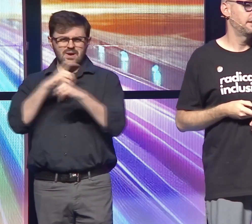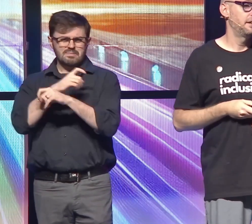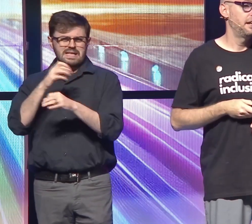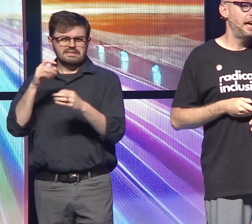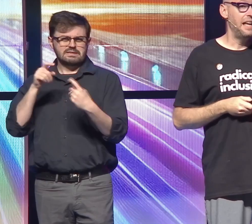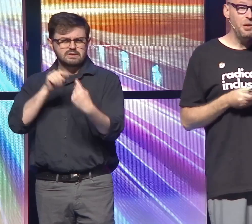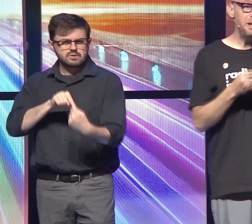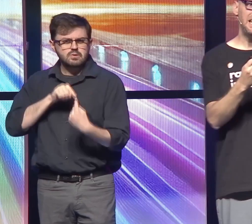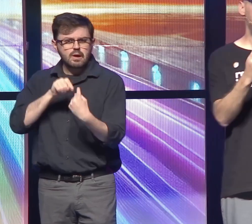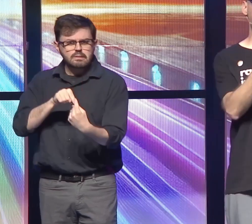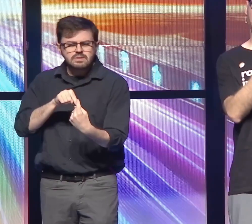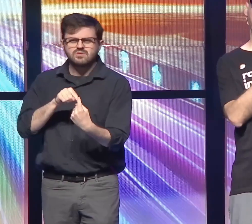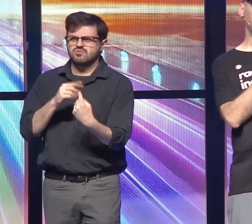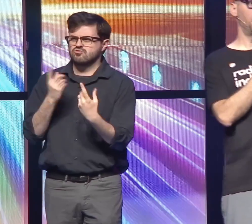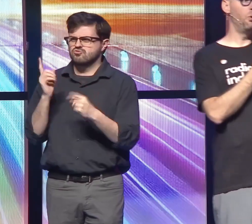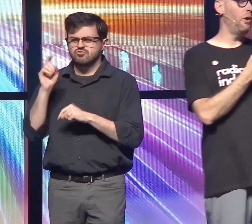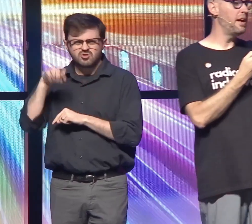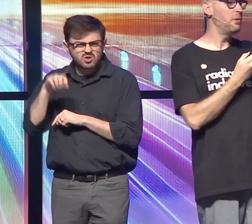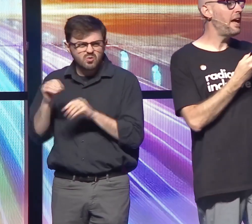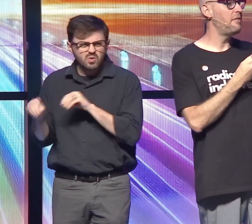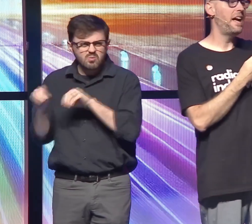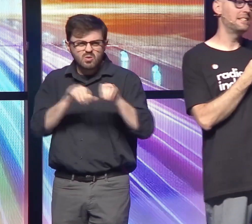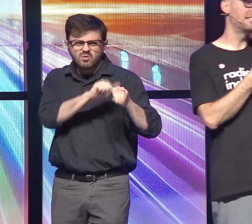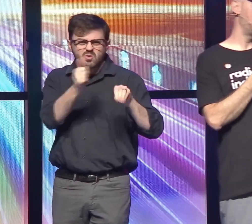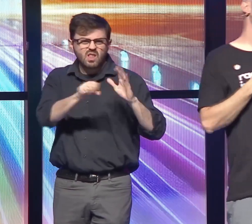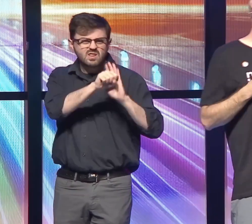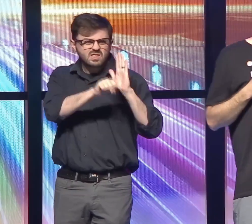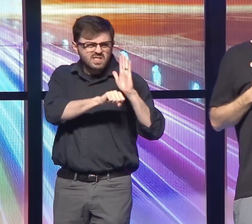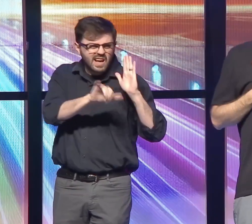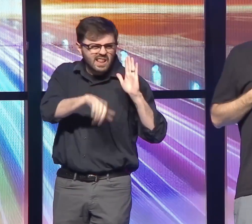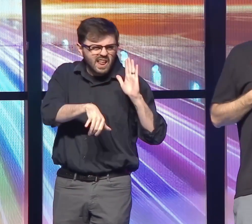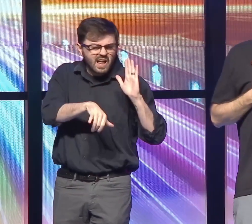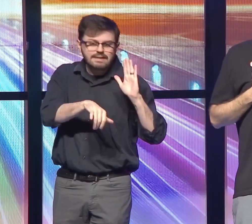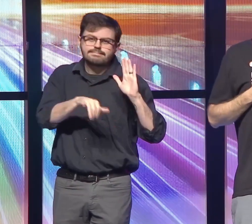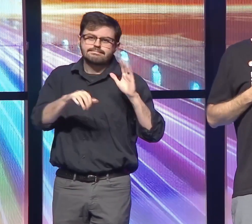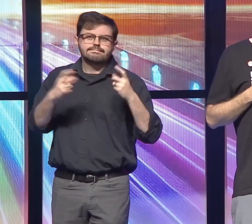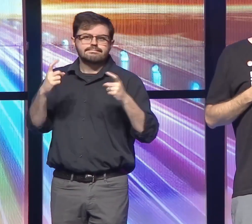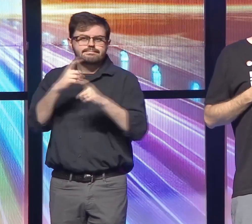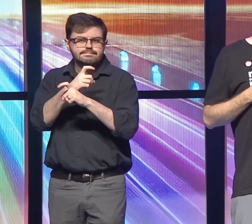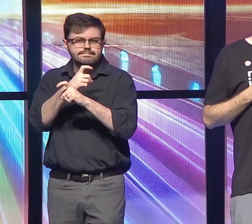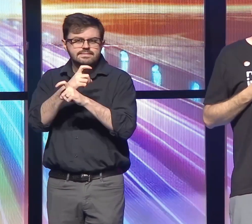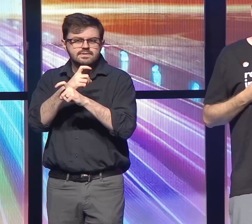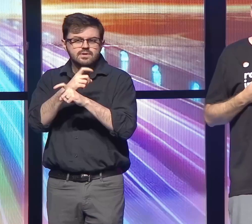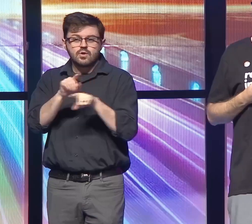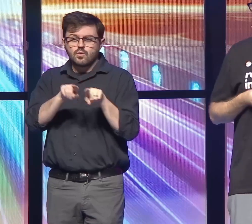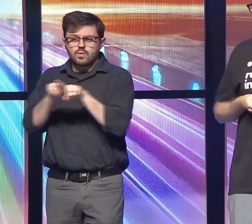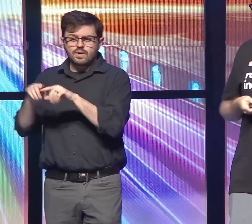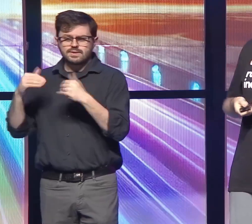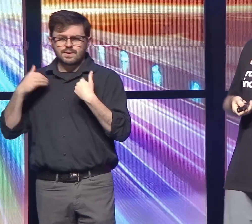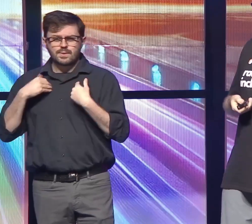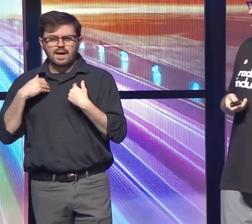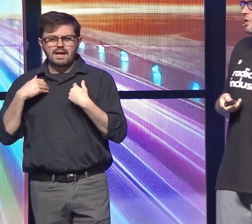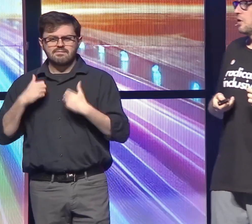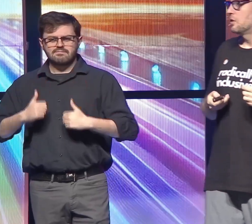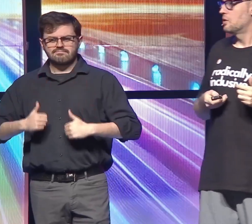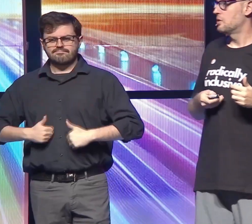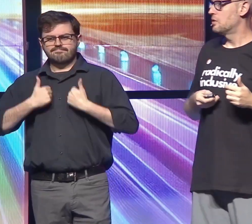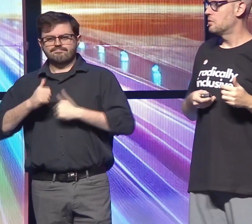risk. And then we can amp it up a little more, and we have existential struggles. The big questions in